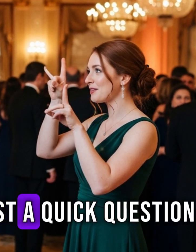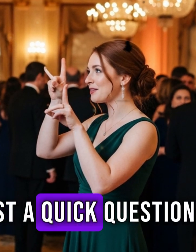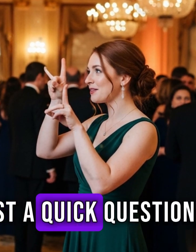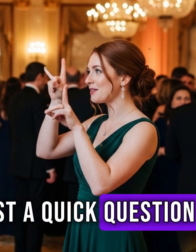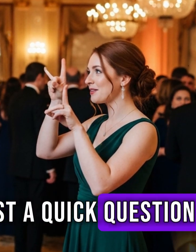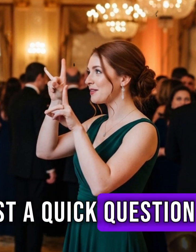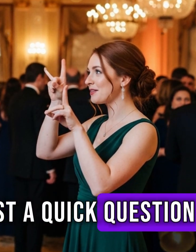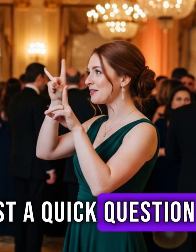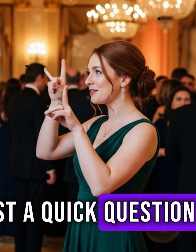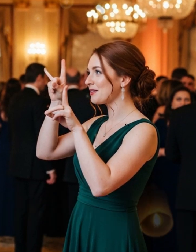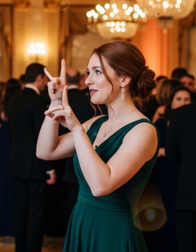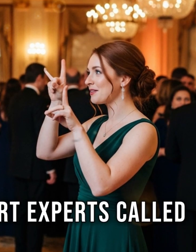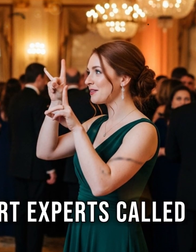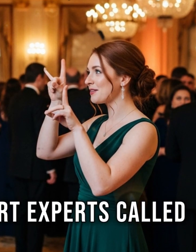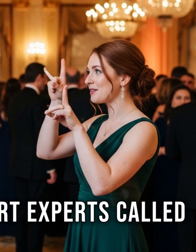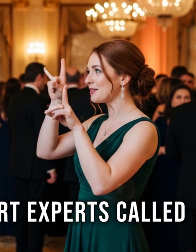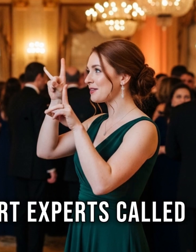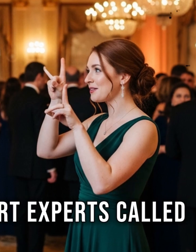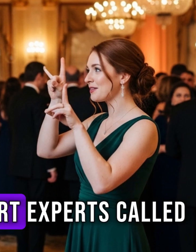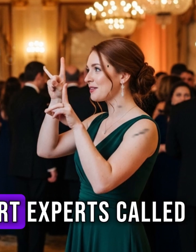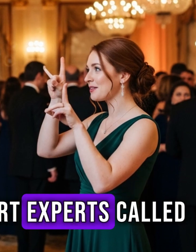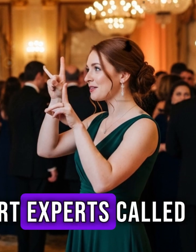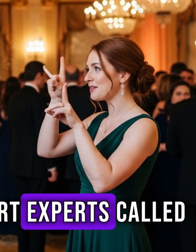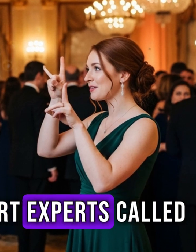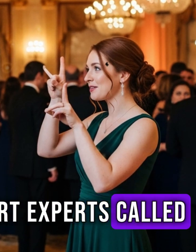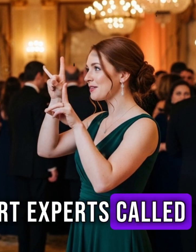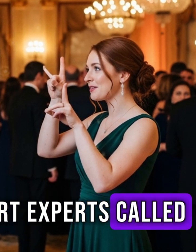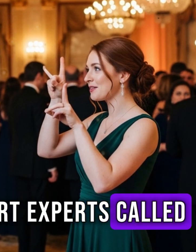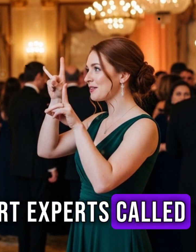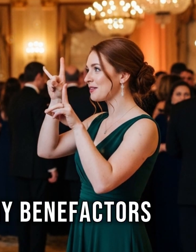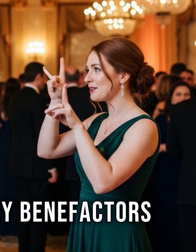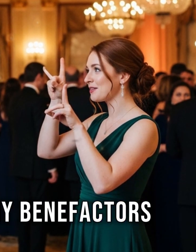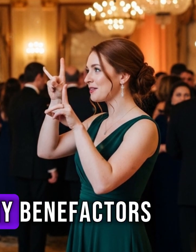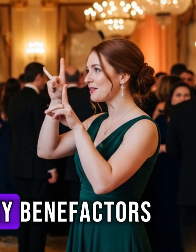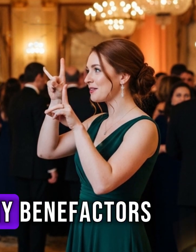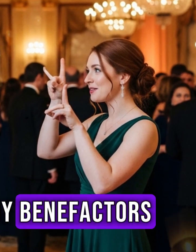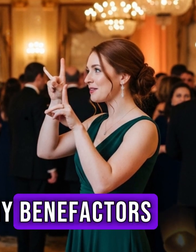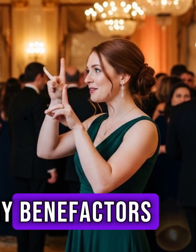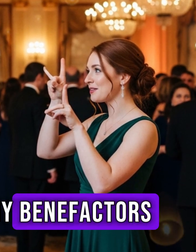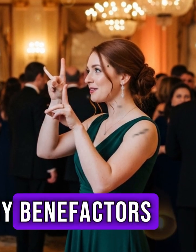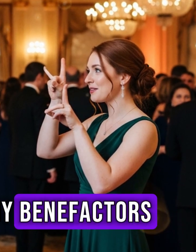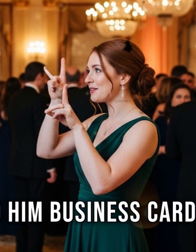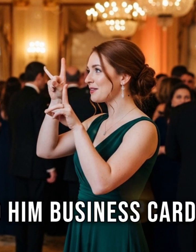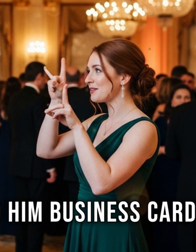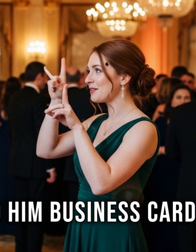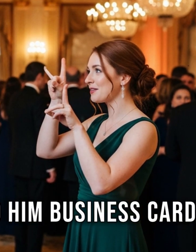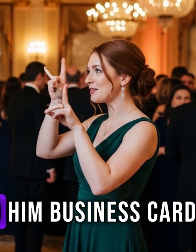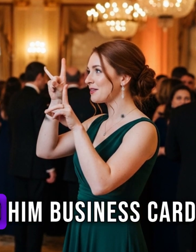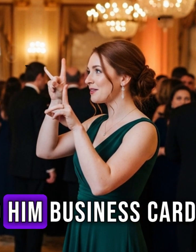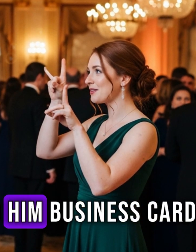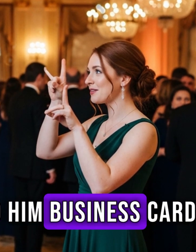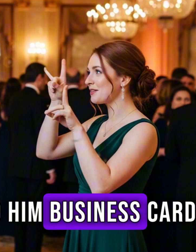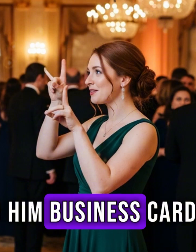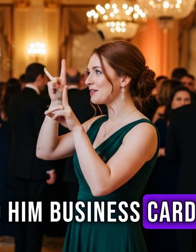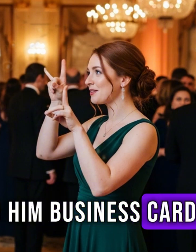quick question." Reporters and art experts called, while wealthy benefactors attempted to hand him business